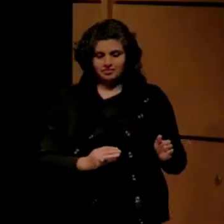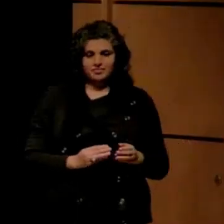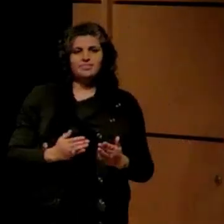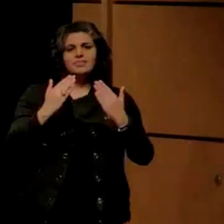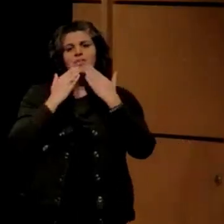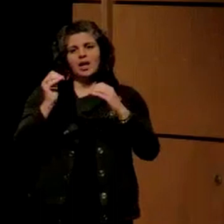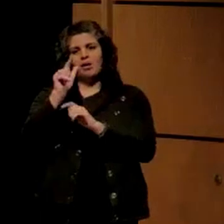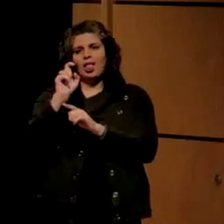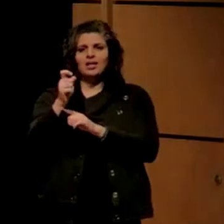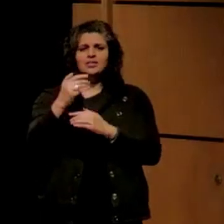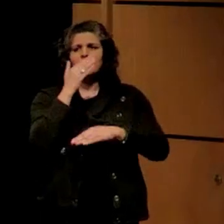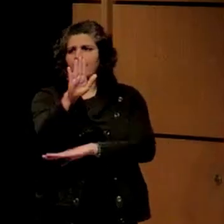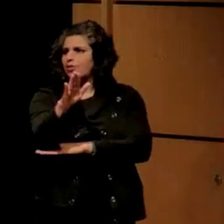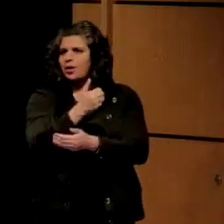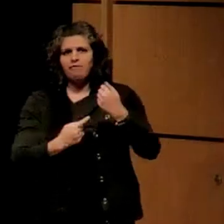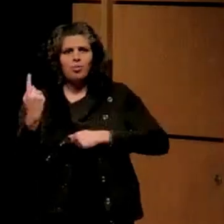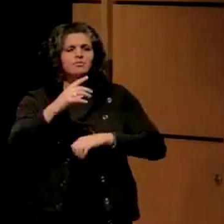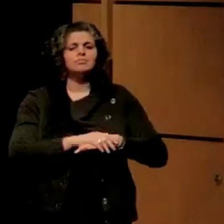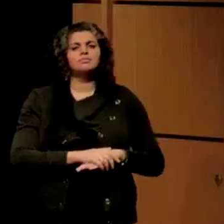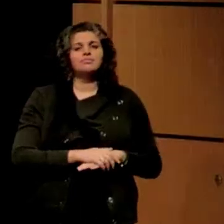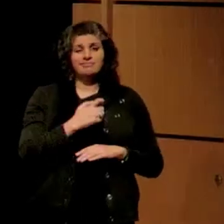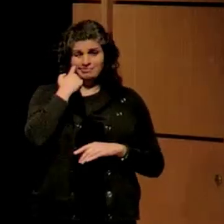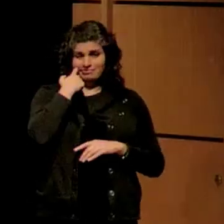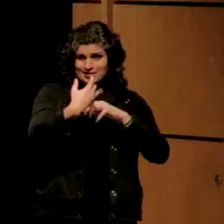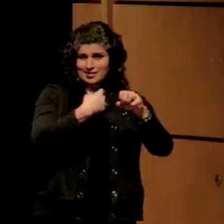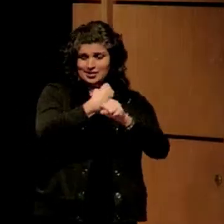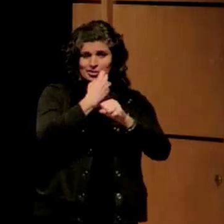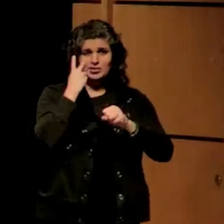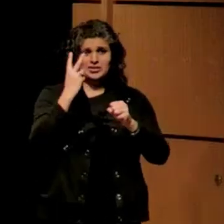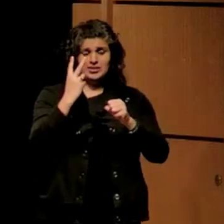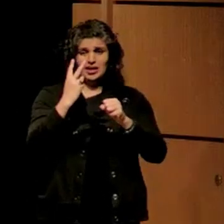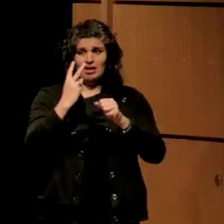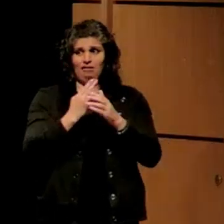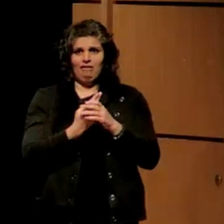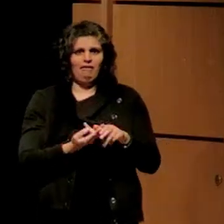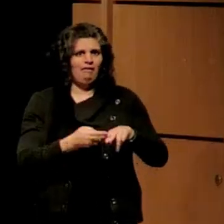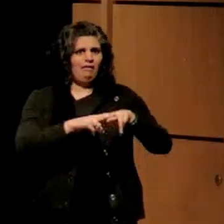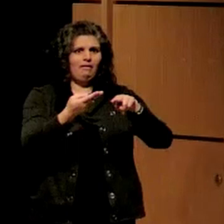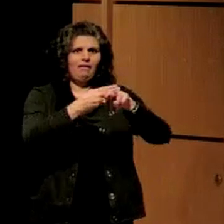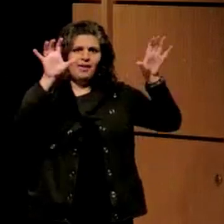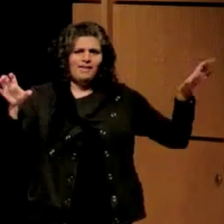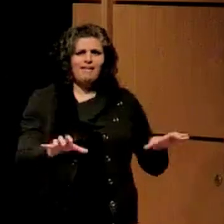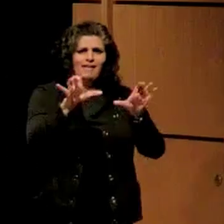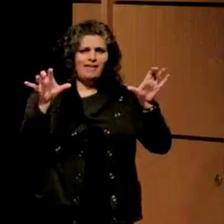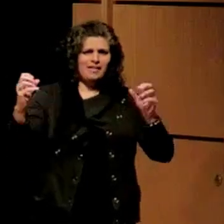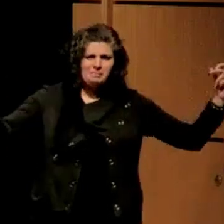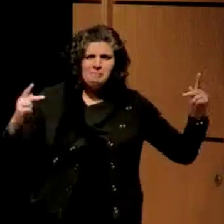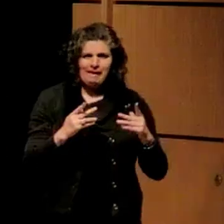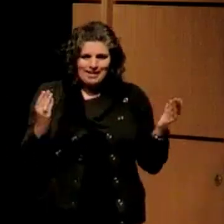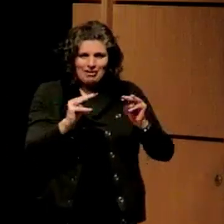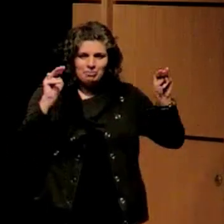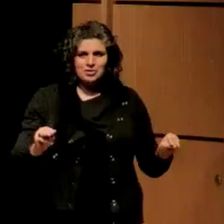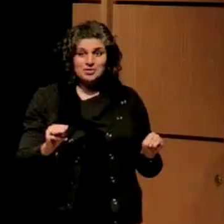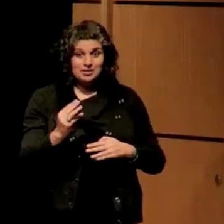Thank you, Alex, and good afternoon, everyone. This past year, we have seen a great deal of activity return to the museum, due